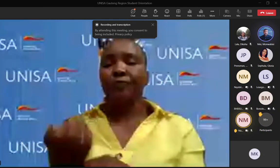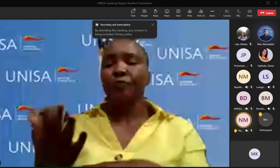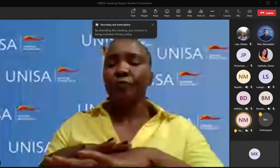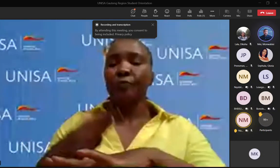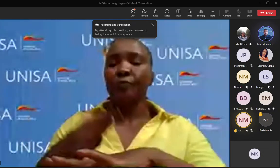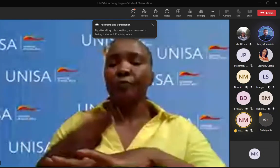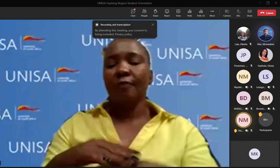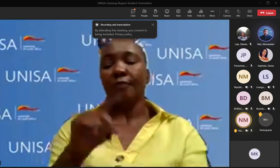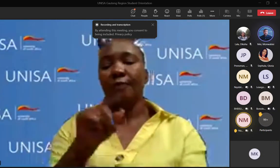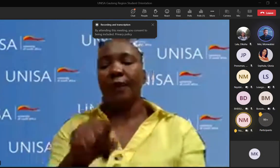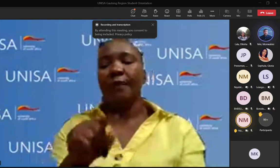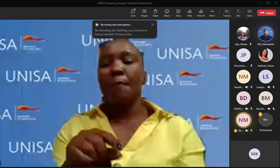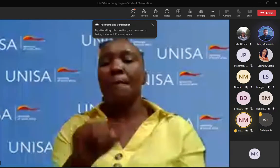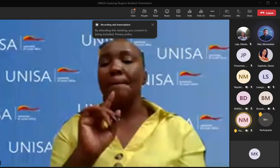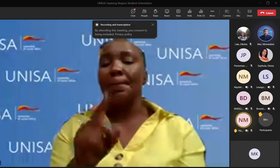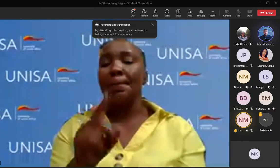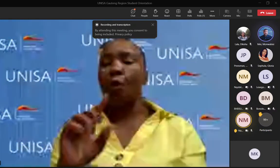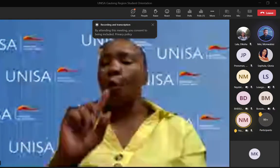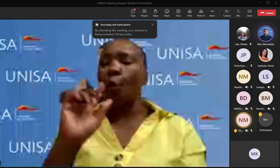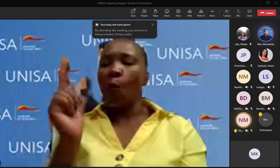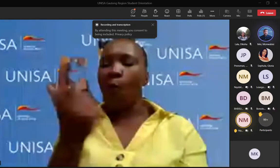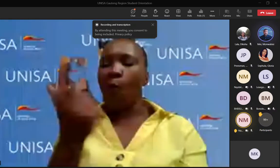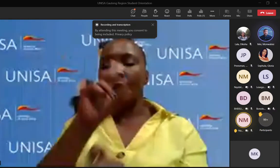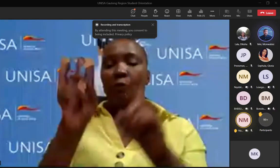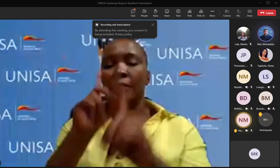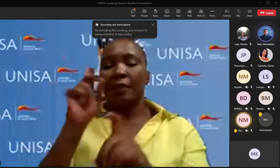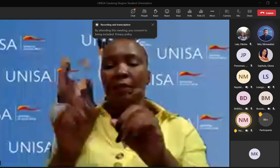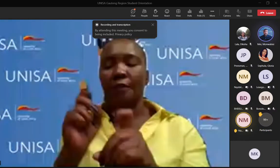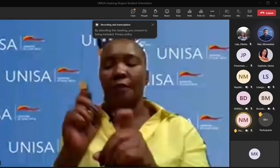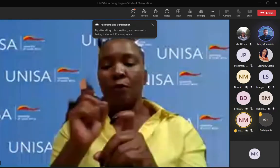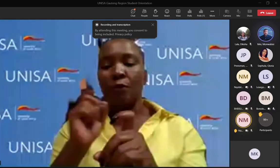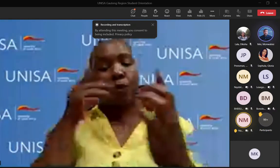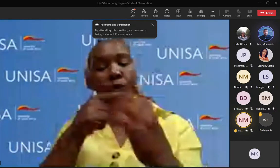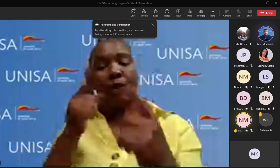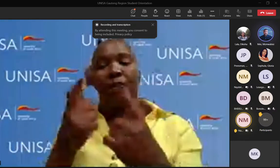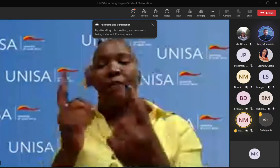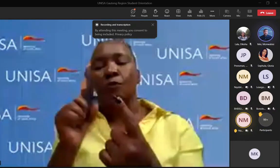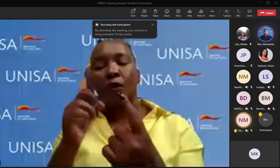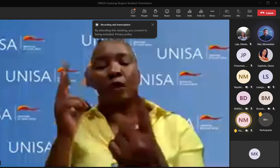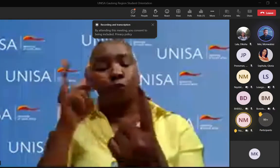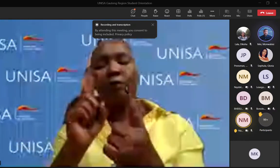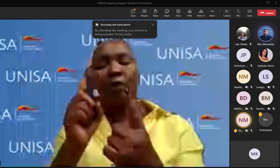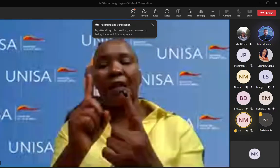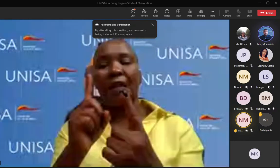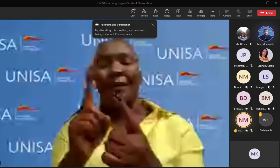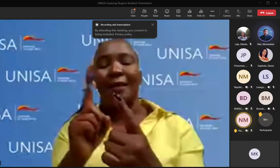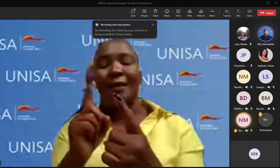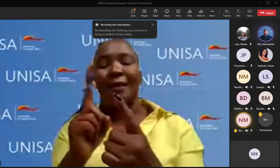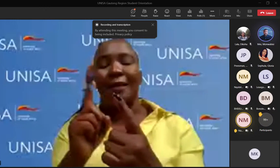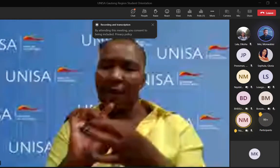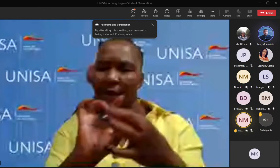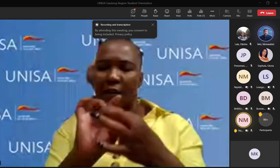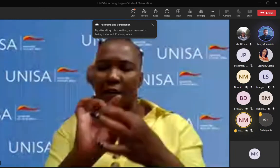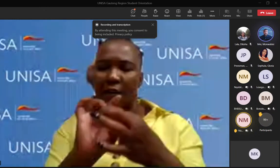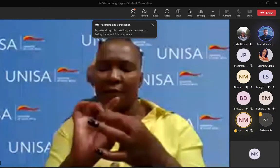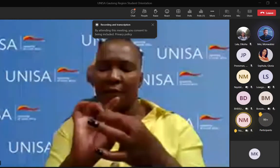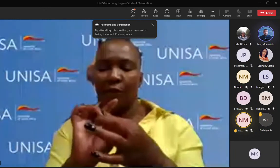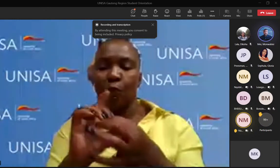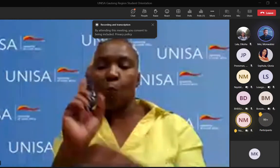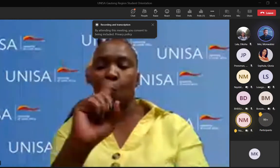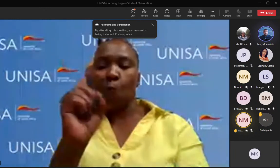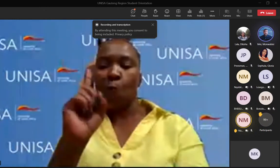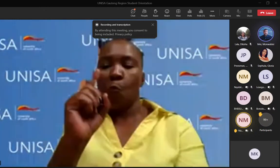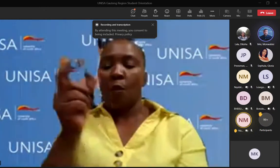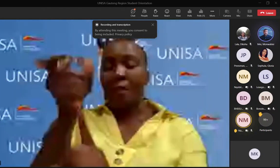playing you know so all the questions that we need we are looking for right now are questions that are related to what Miss Pressman does